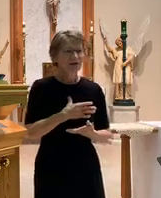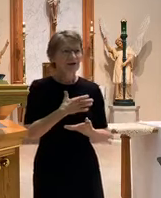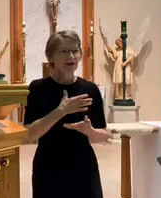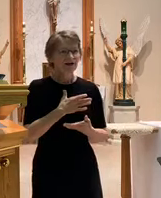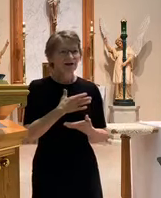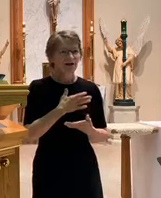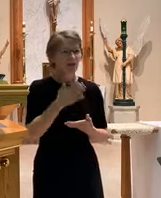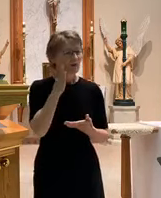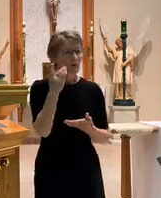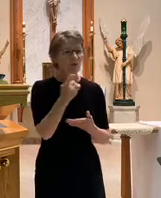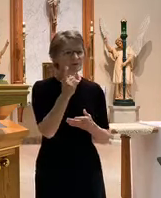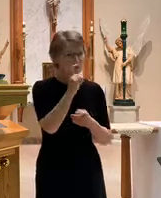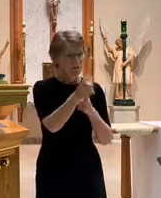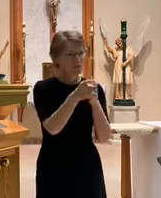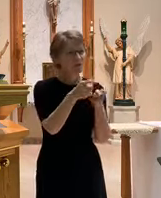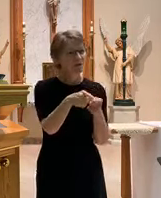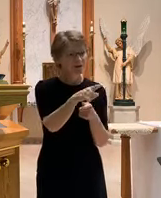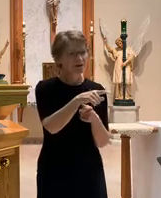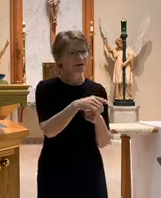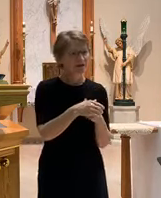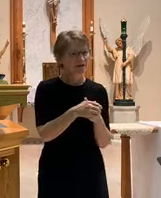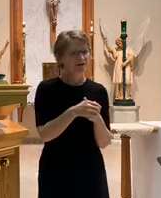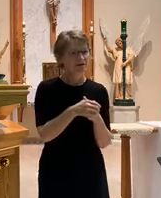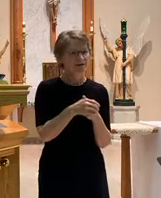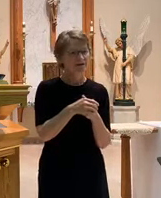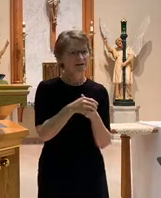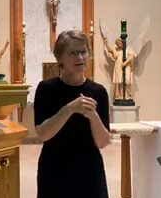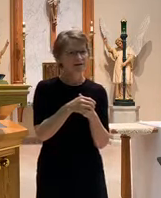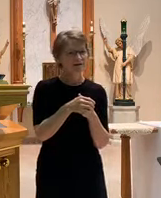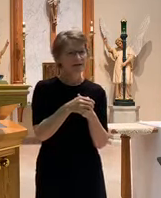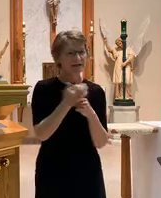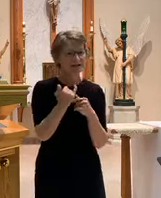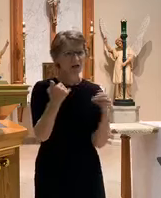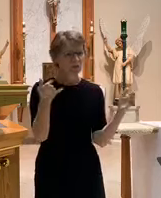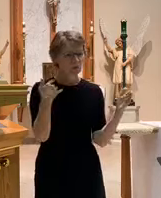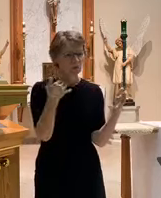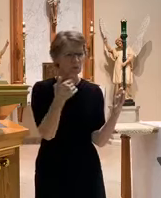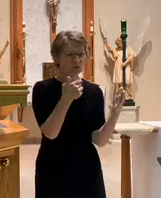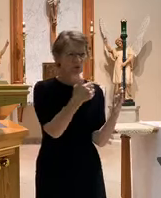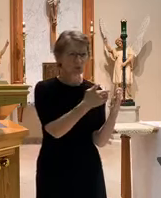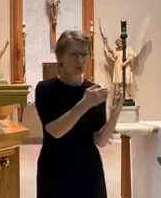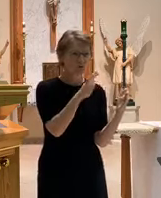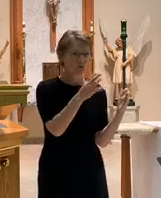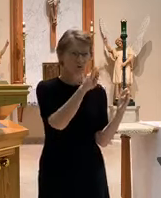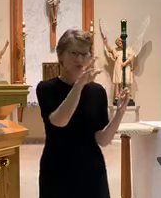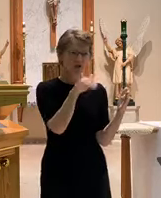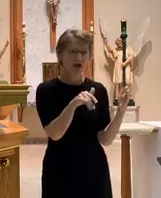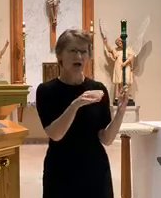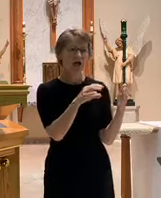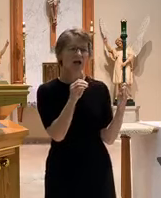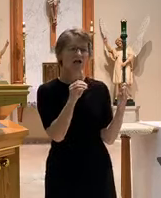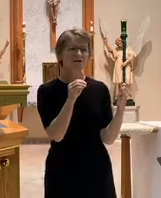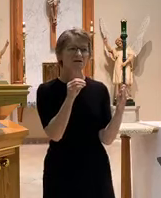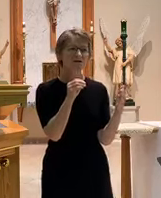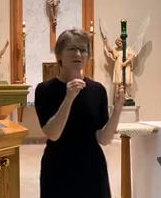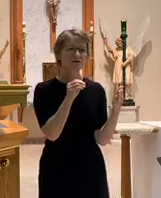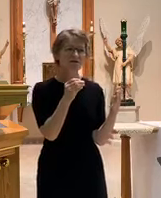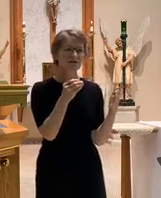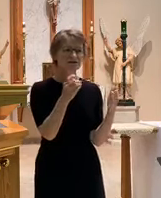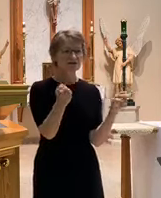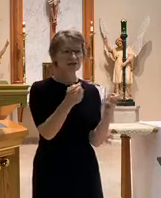I hope we believe that. Here we are, close to the 4th of July, and